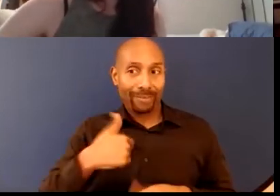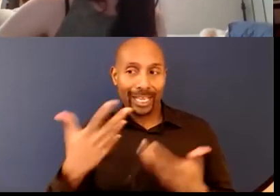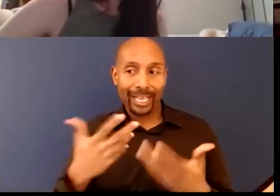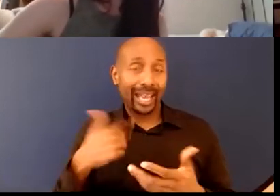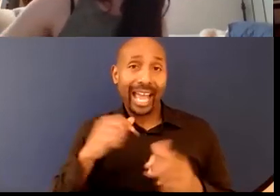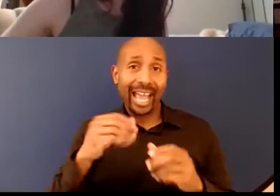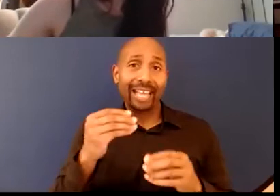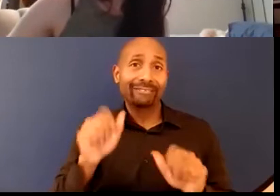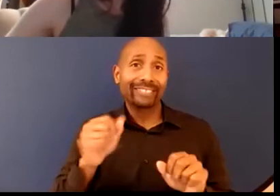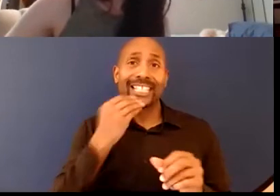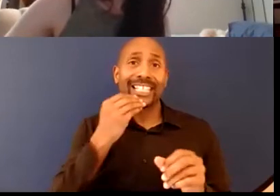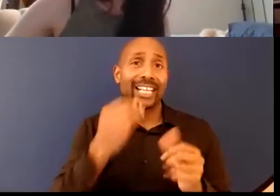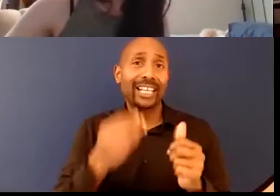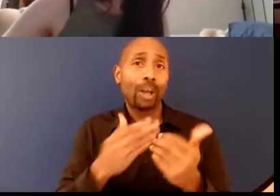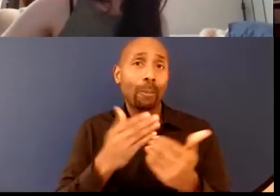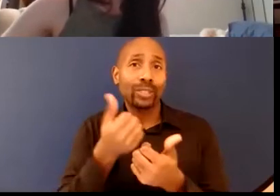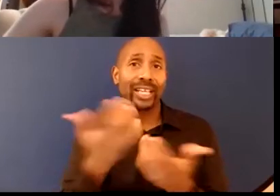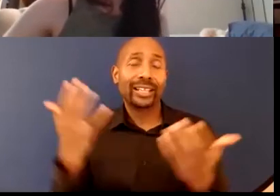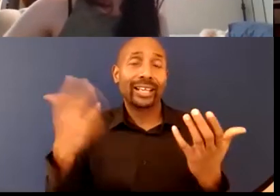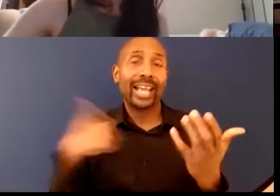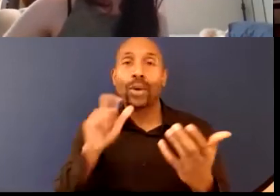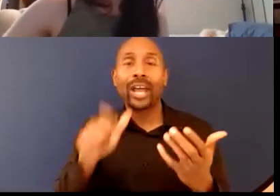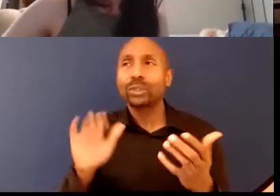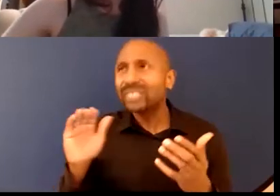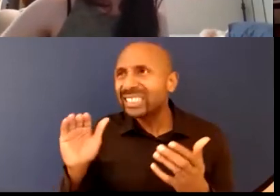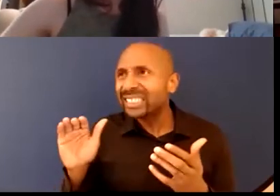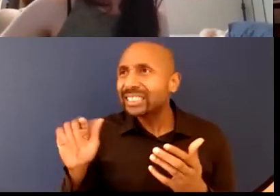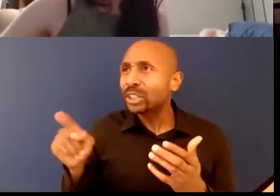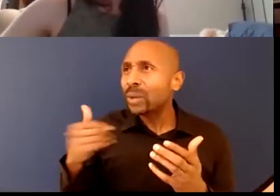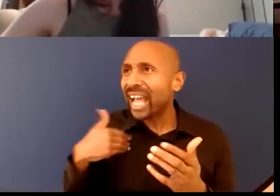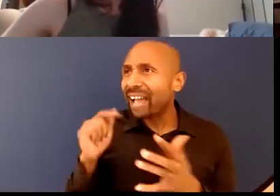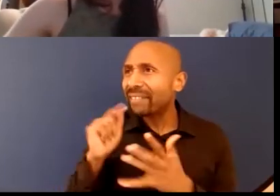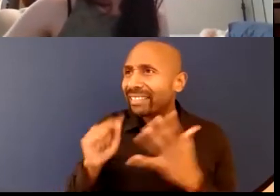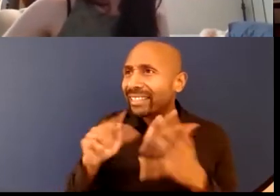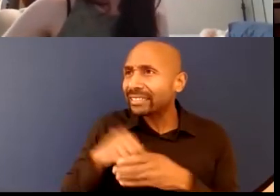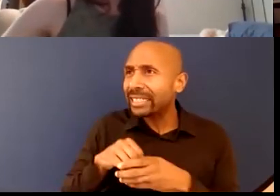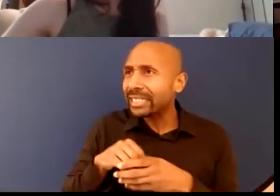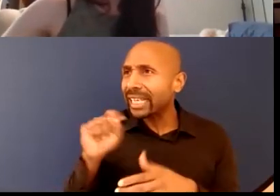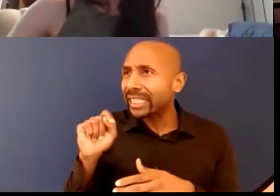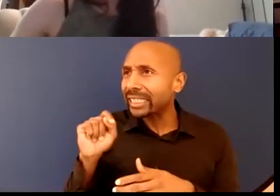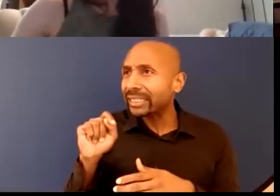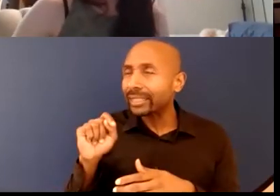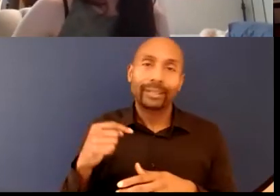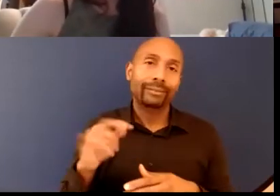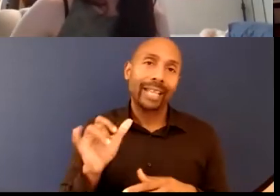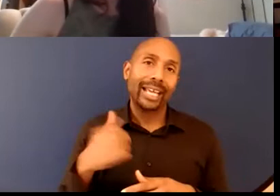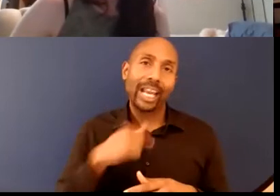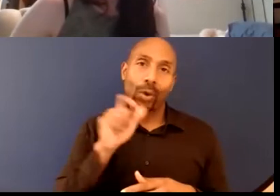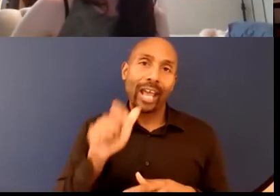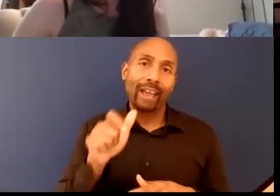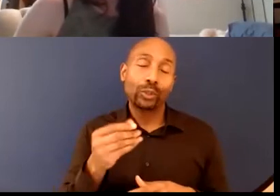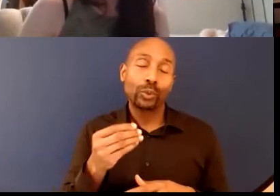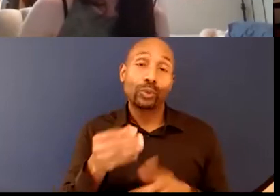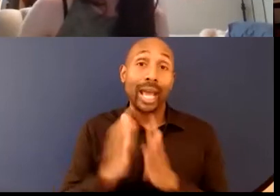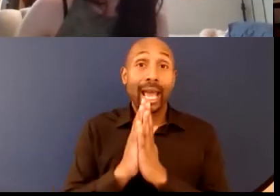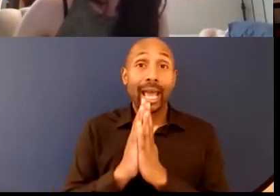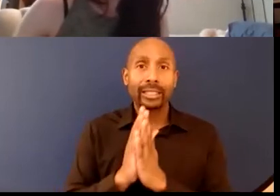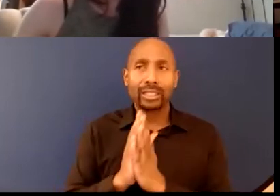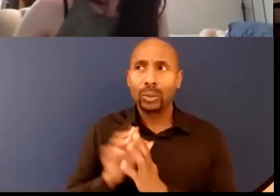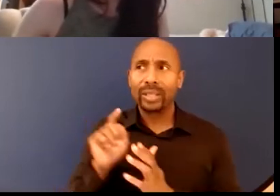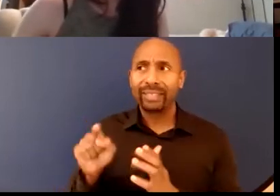anything. I don't have to ask, does this have peanuts in it? Is